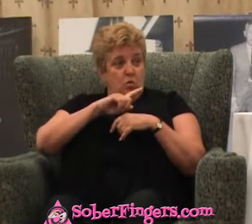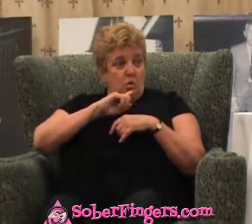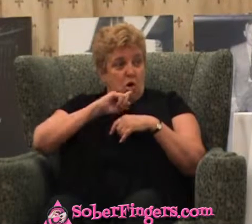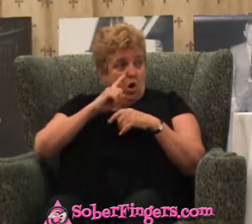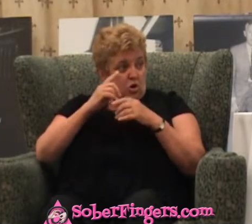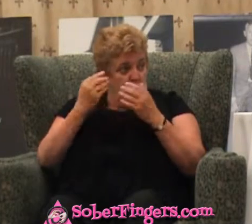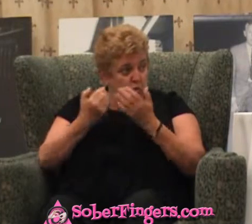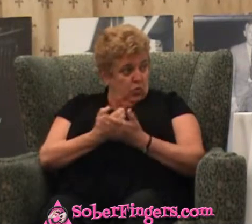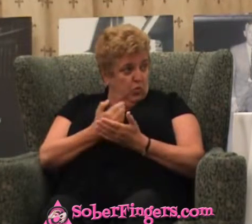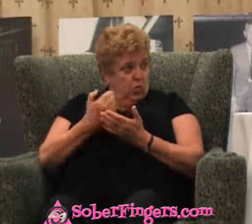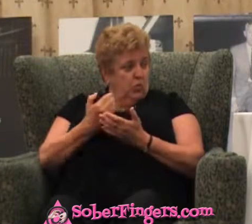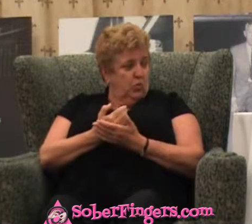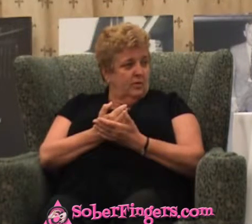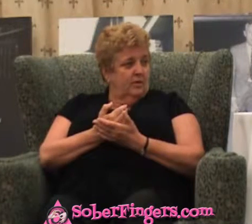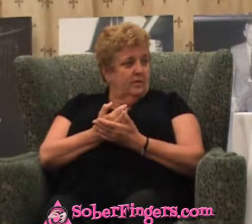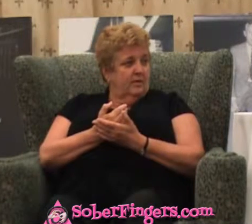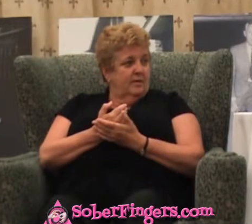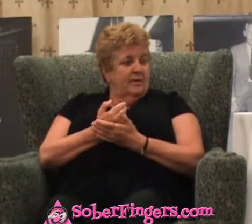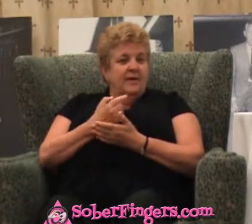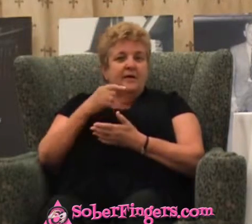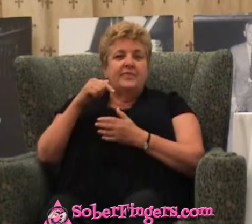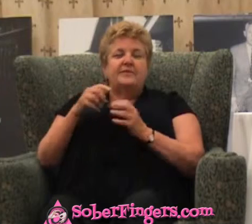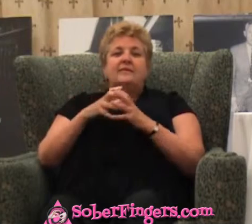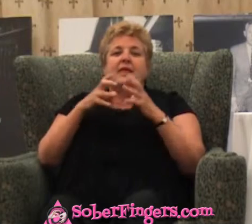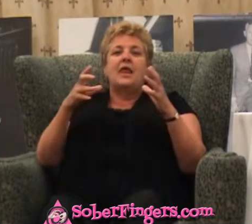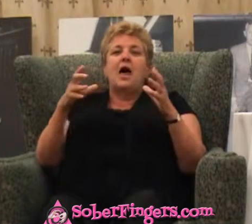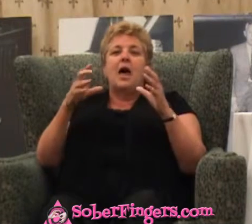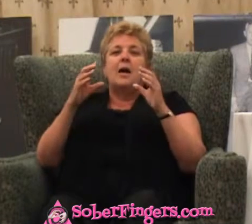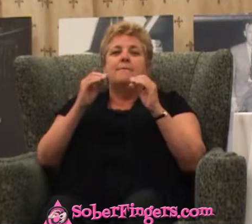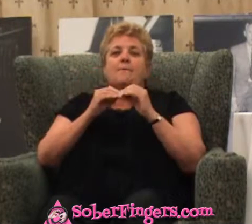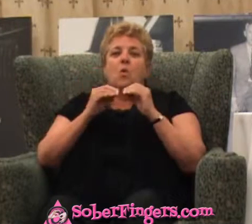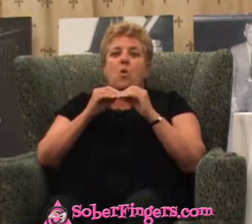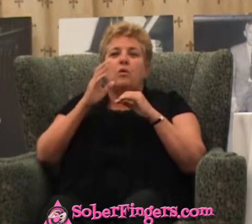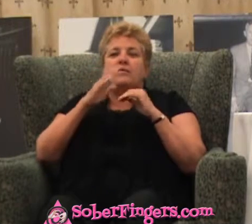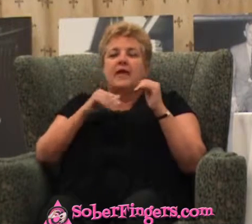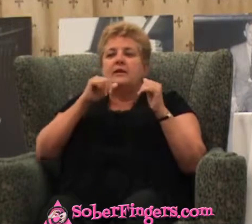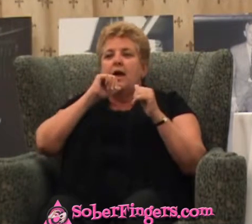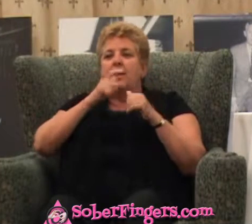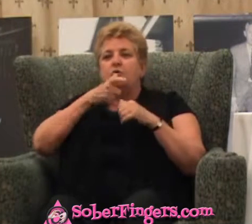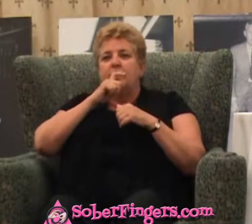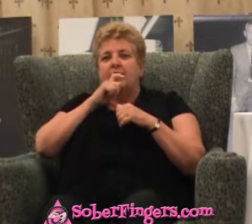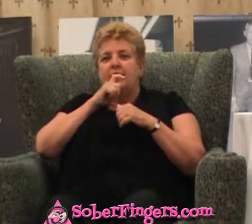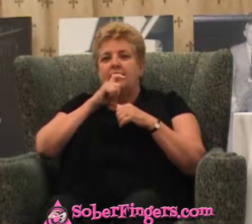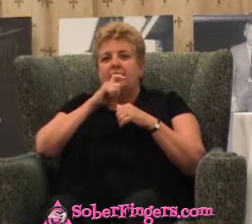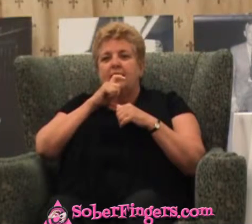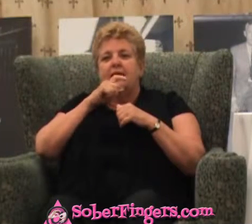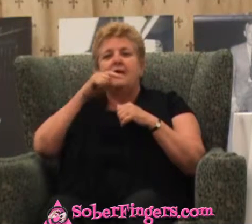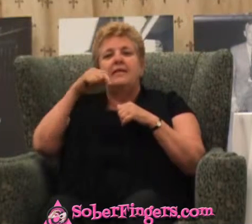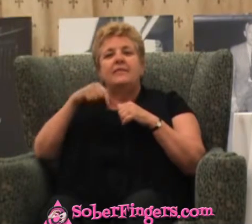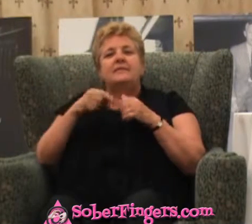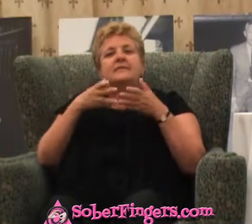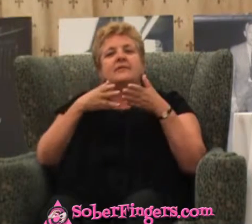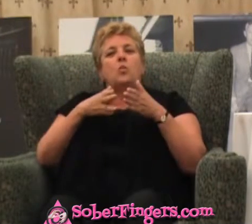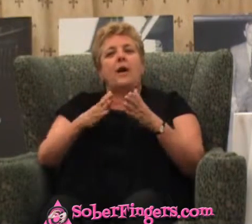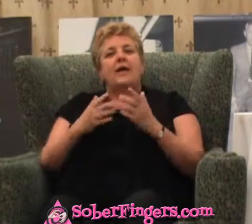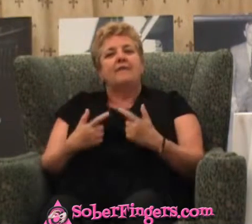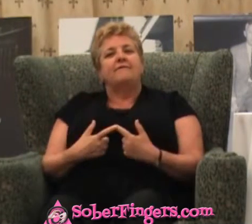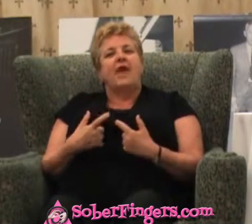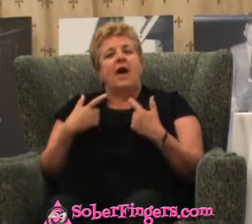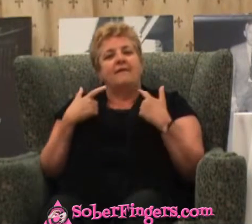this is a lot more than not drink. This is a way of life. It's a spiritual